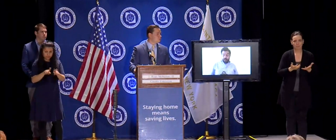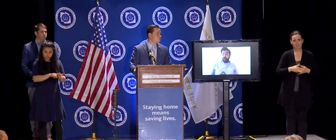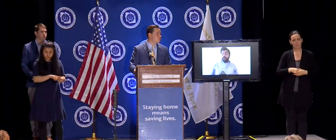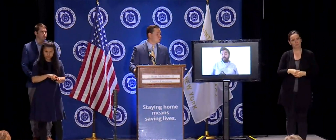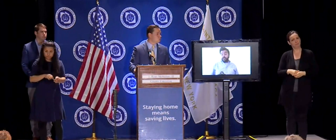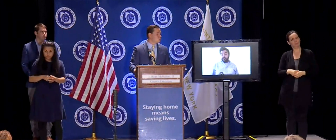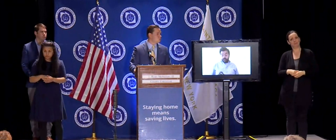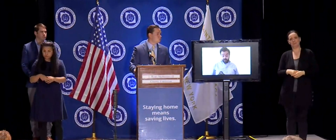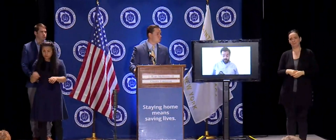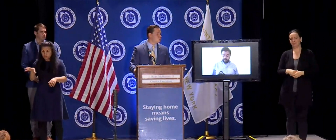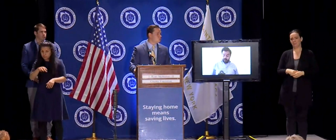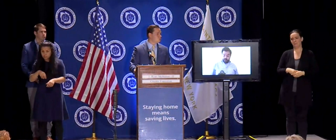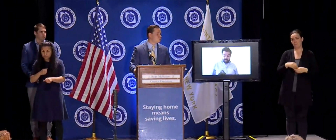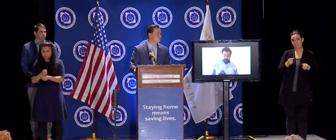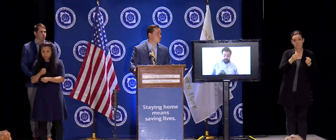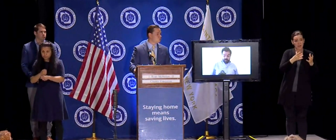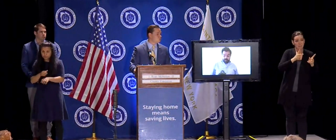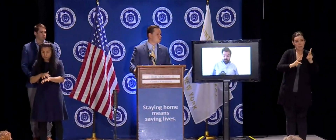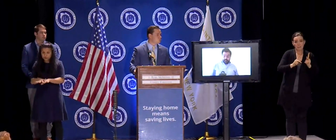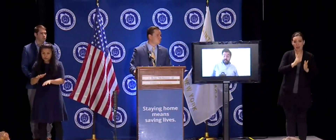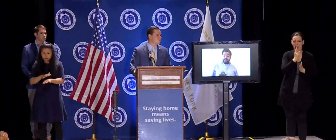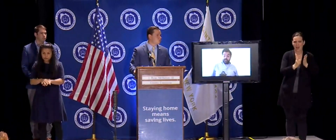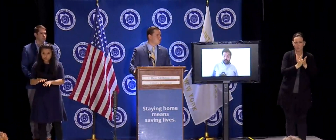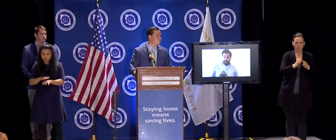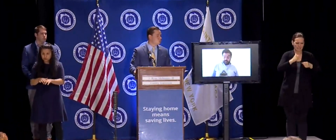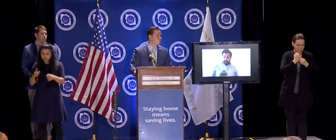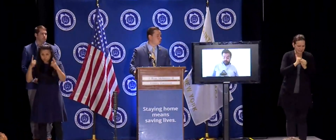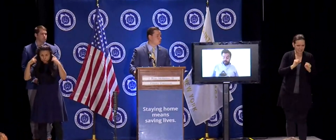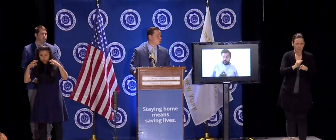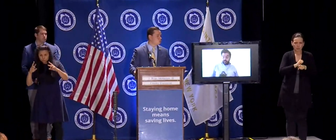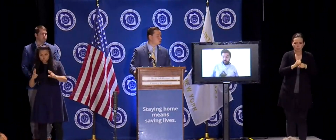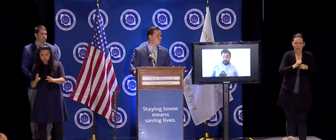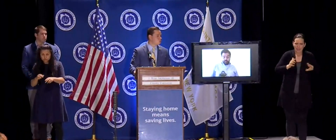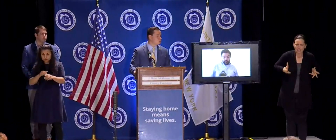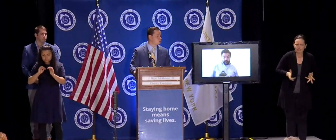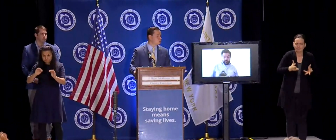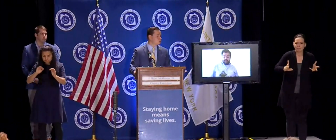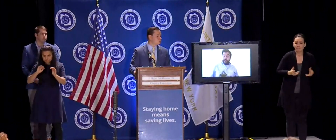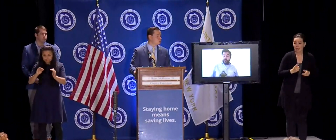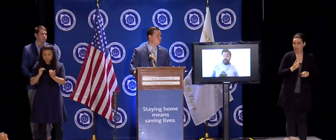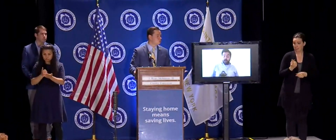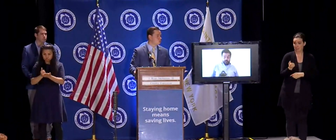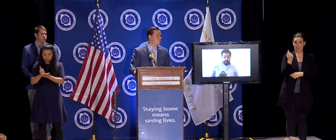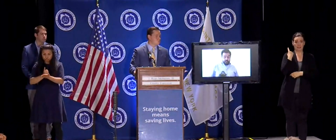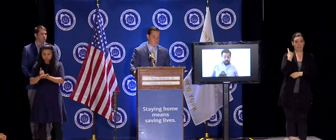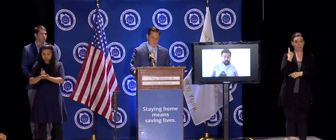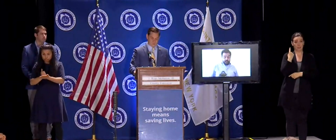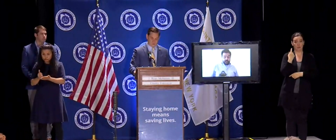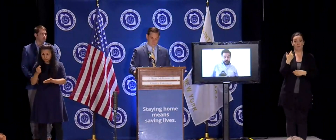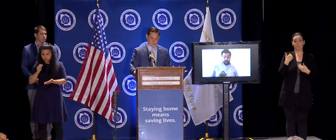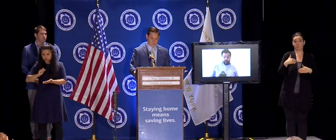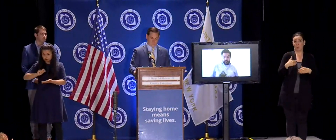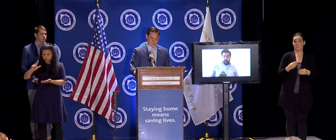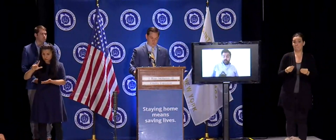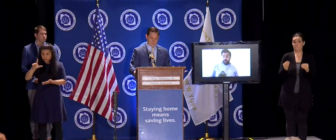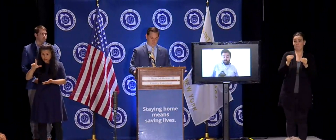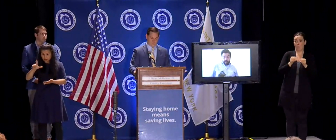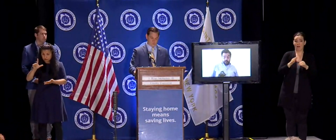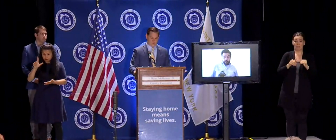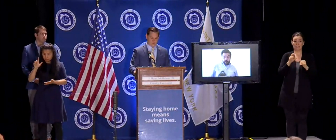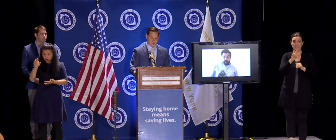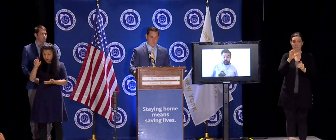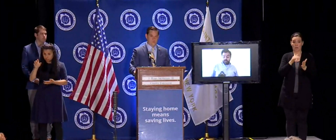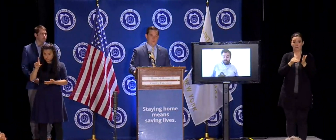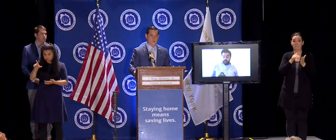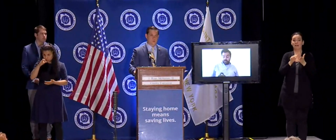through hours of safety training and coaching. Last year, Amazon pledged to invest more than $700 million to